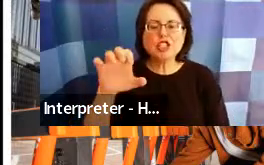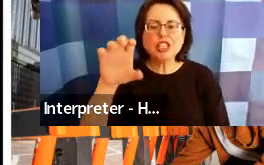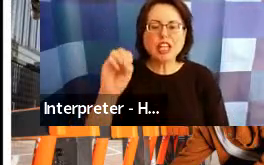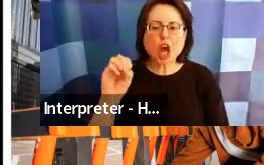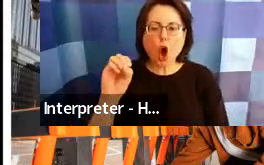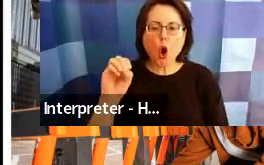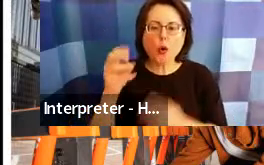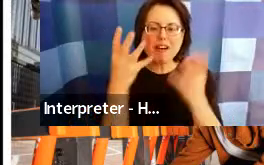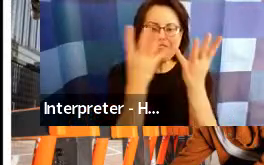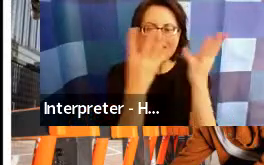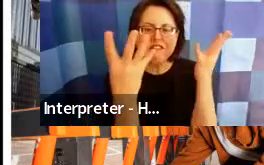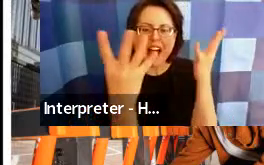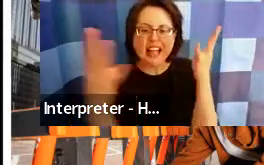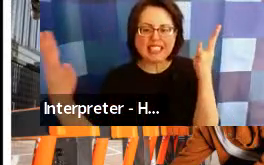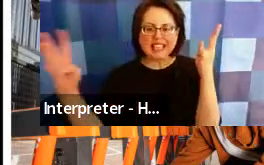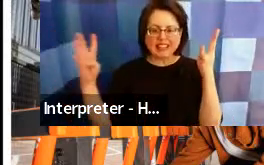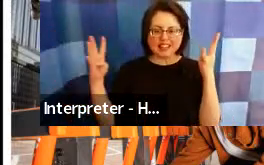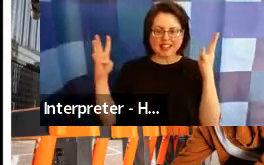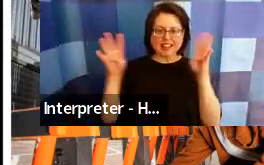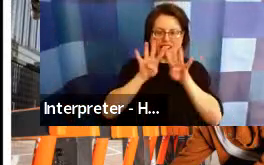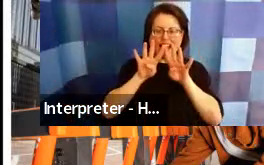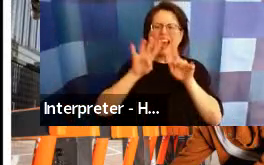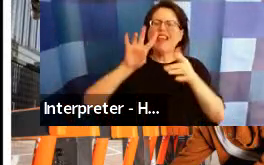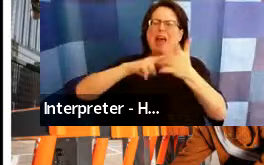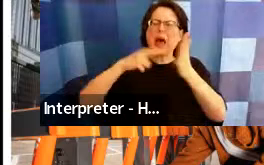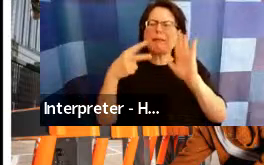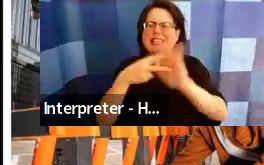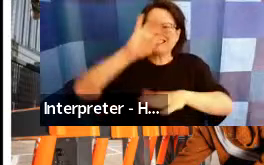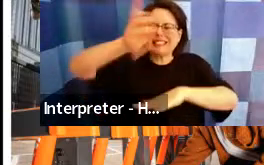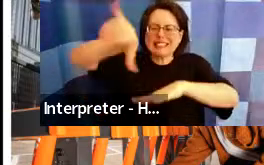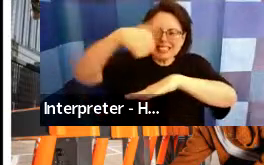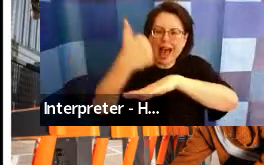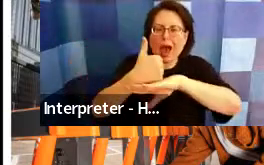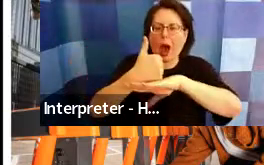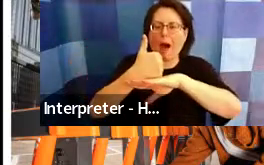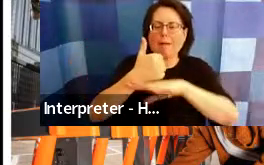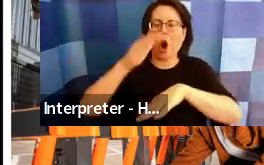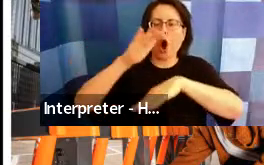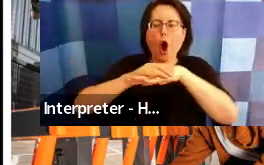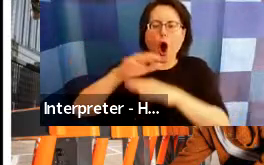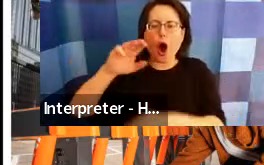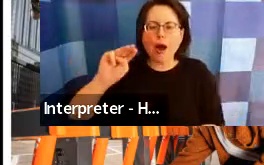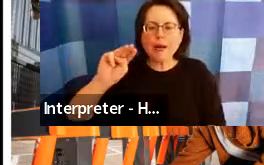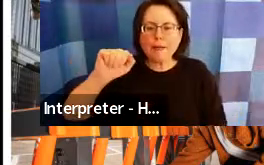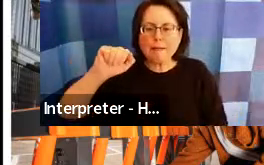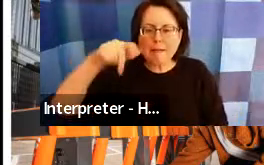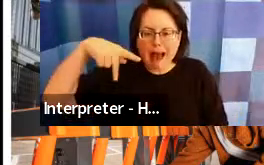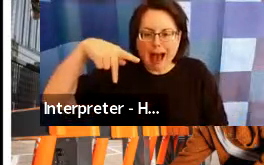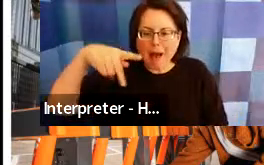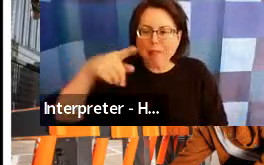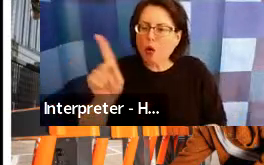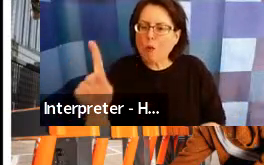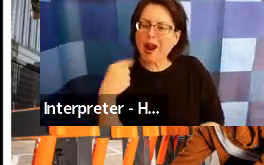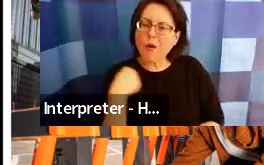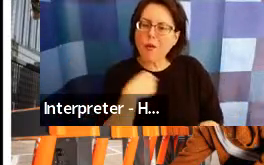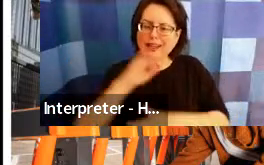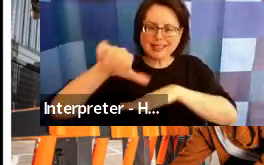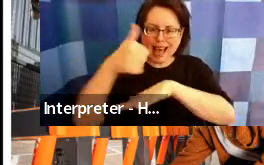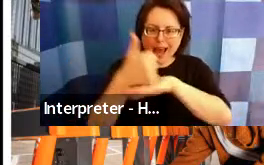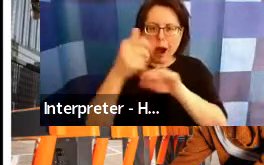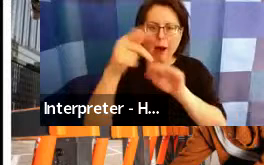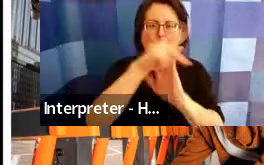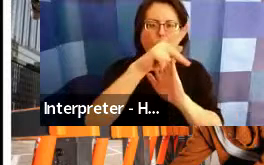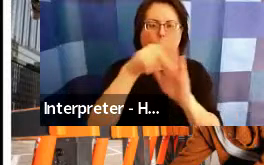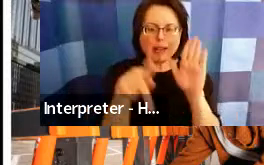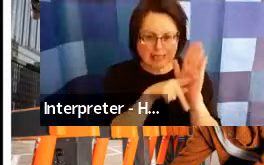of designating geographical areas on a digital map that we can enforce different policies. And many of